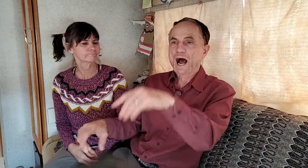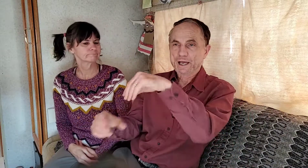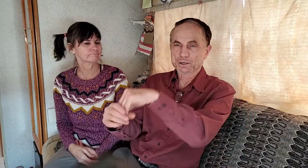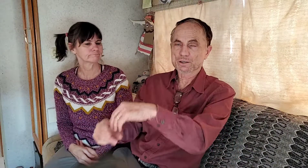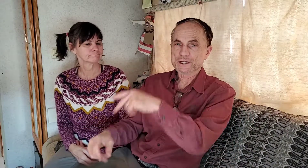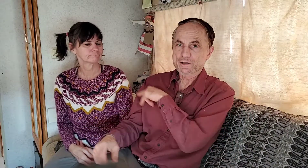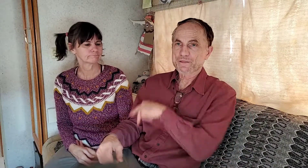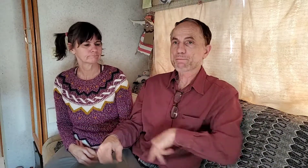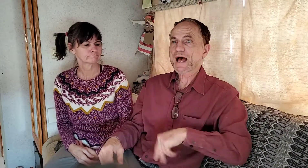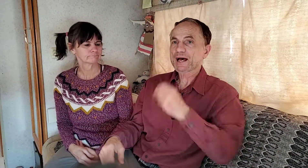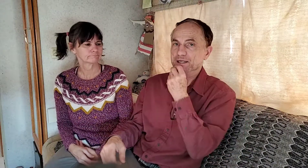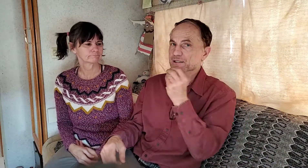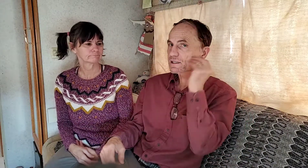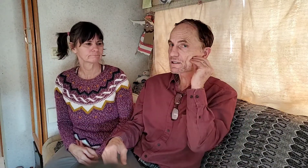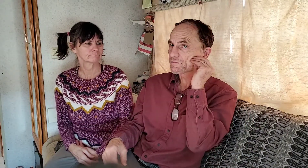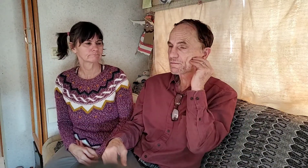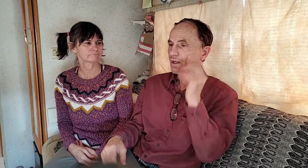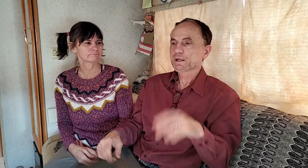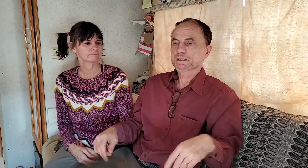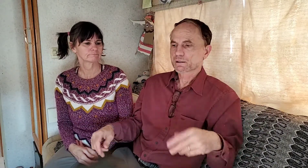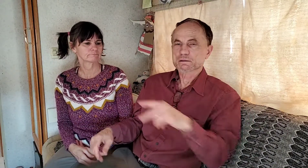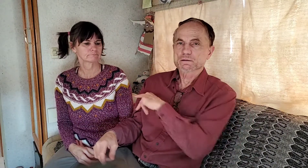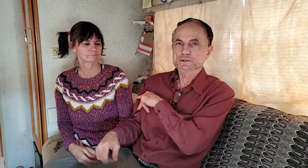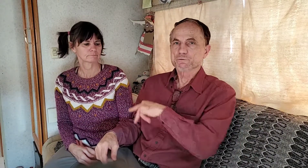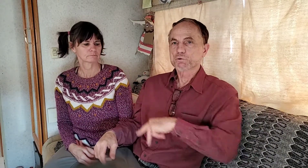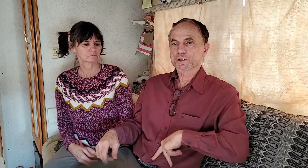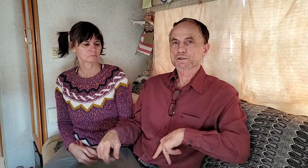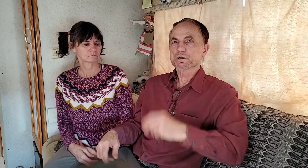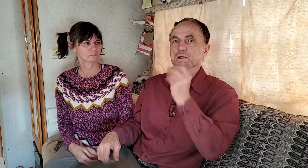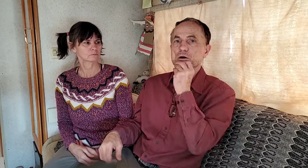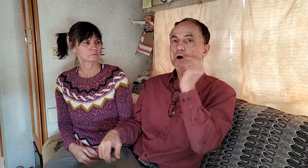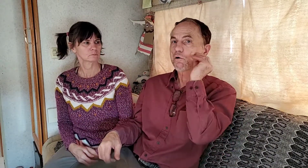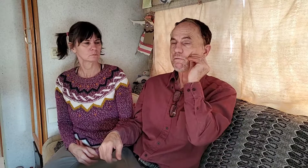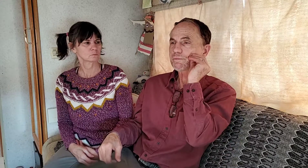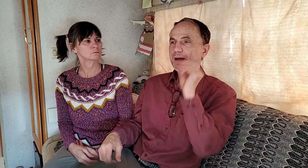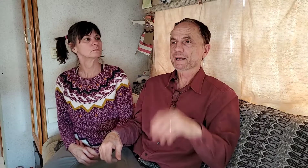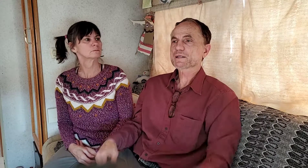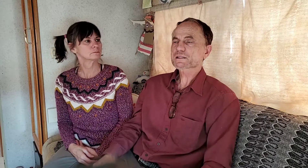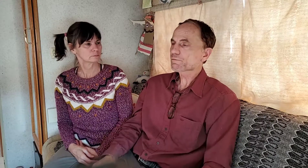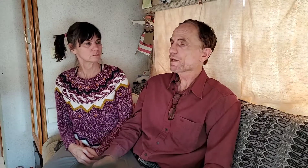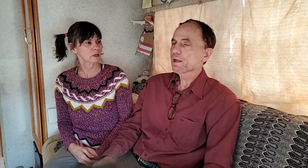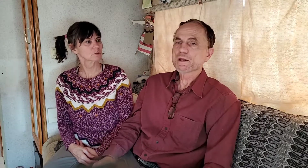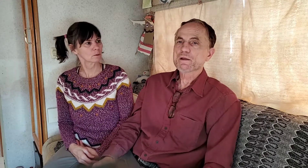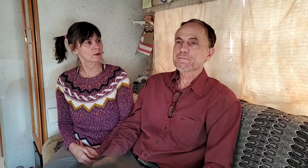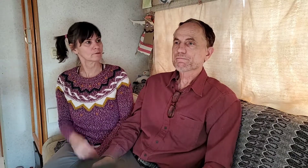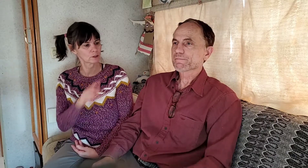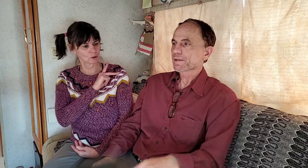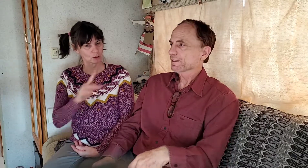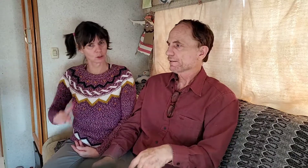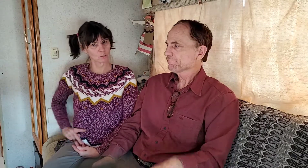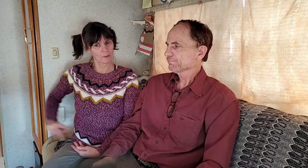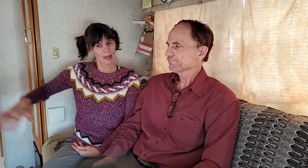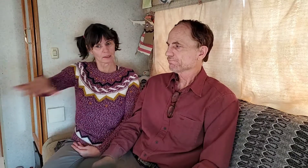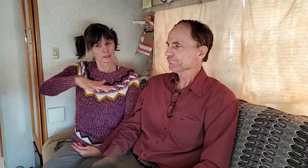Meanwhile, in the palace, the royal home palace. That's one way of doing it, or you can do